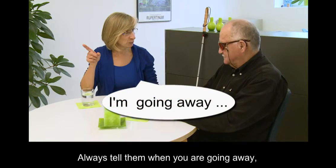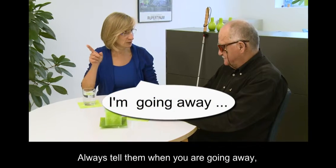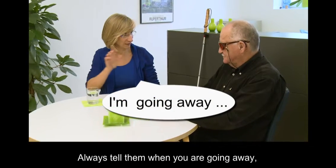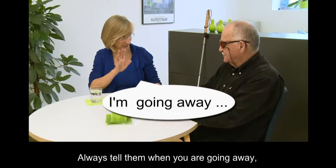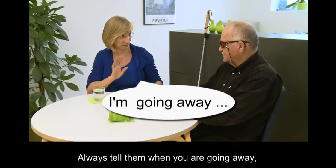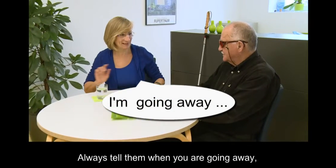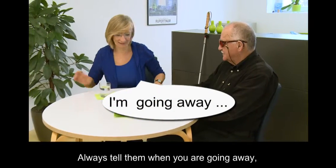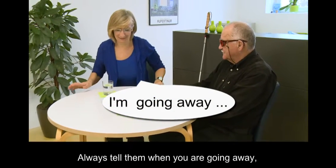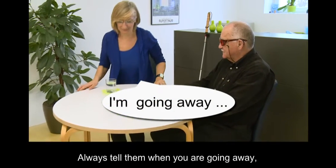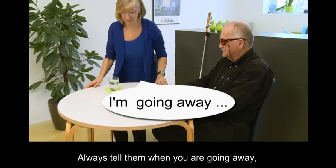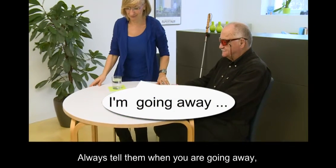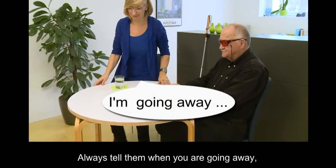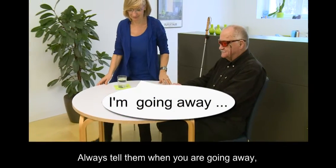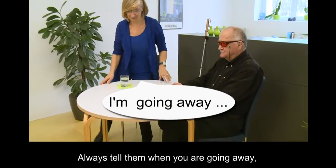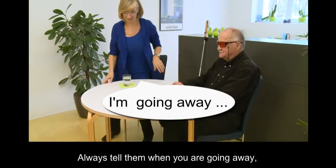going away, for example, to get something.